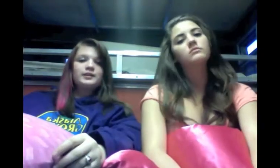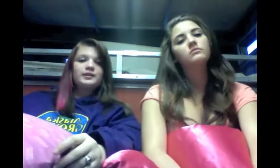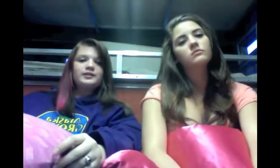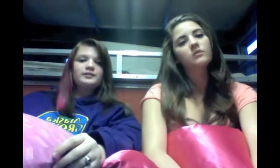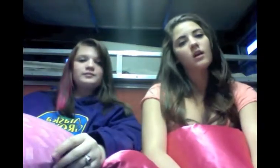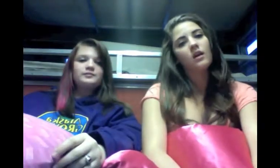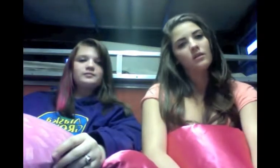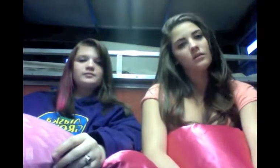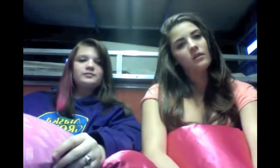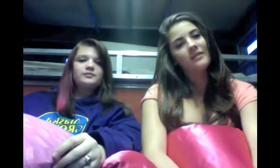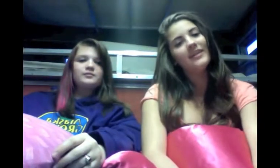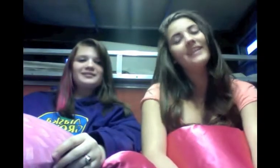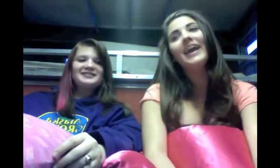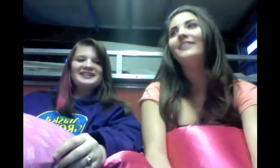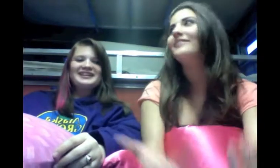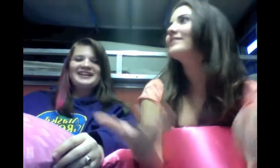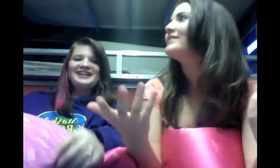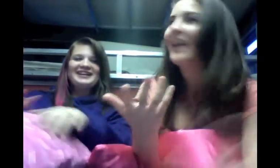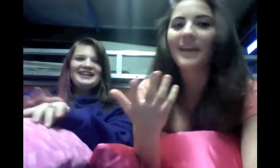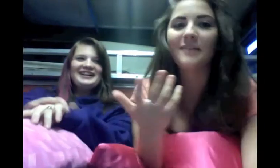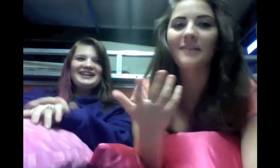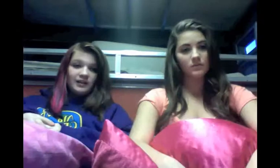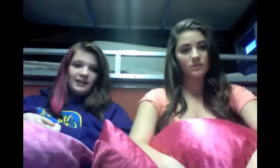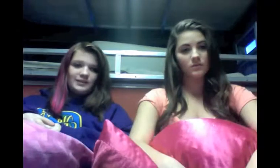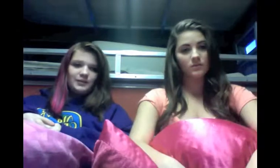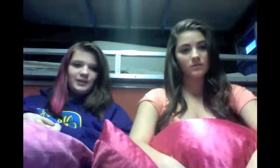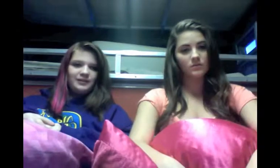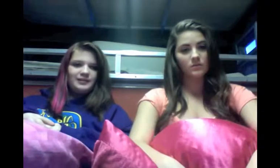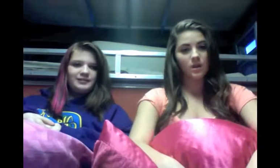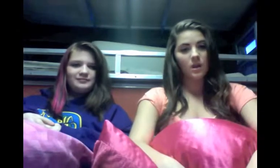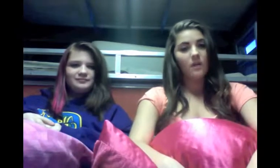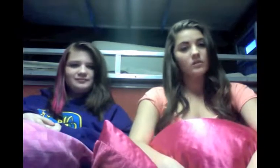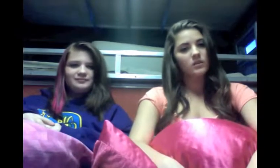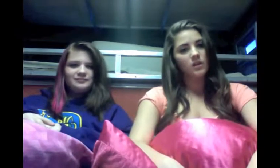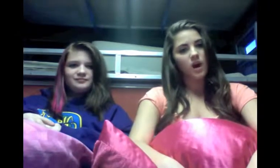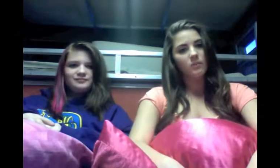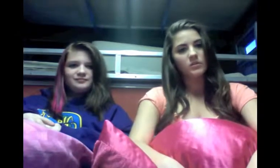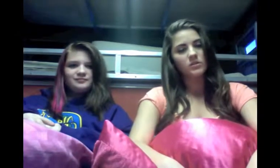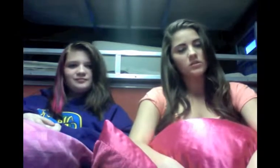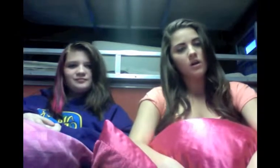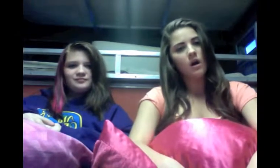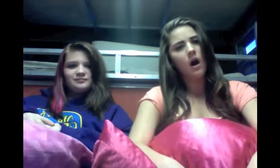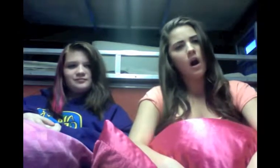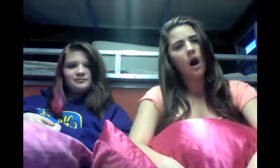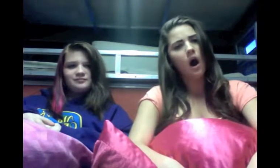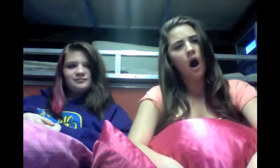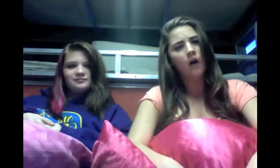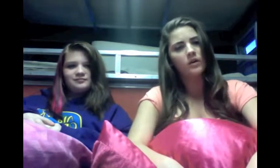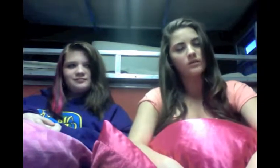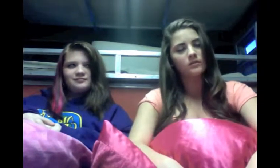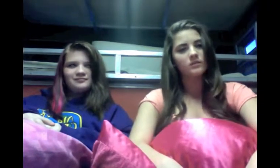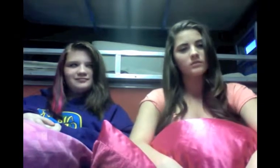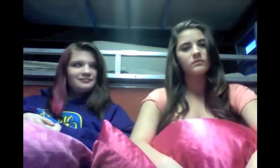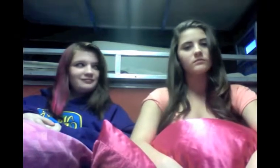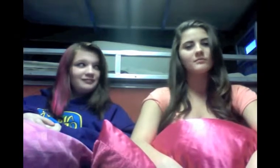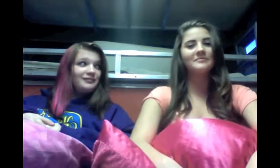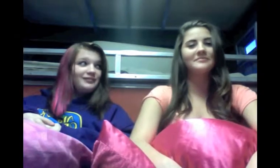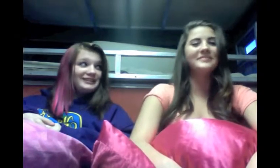learned. I can't do this on tape. Guess what we learned. The llama song!